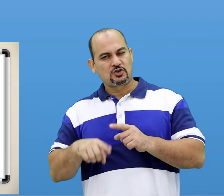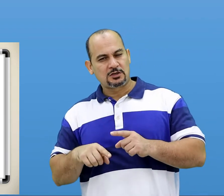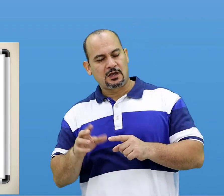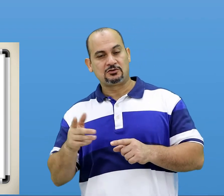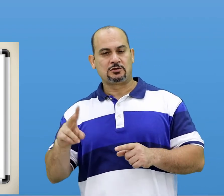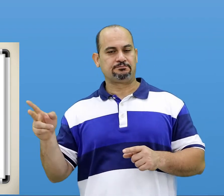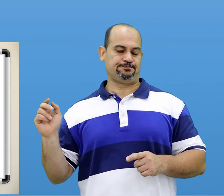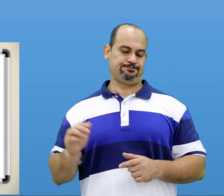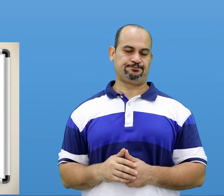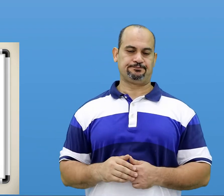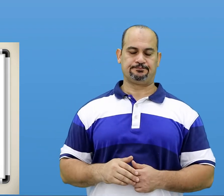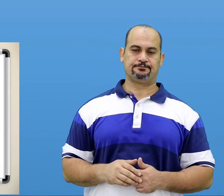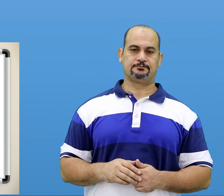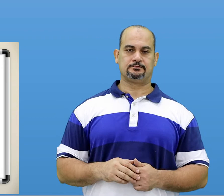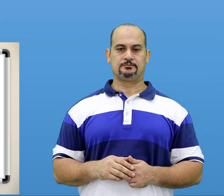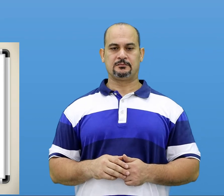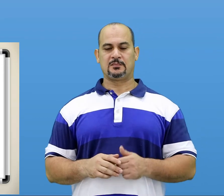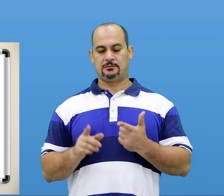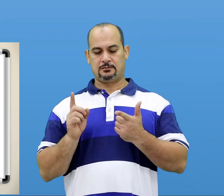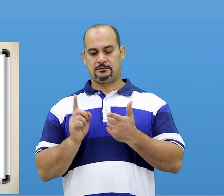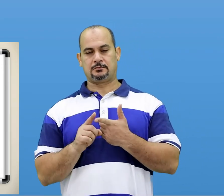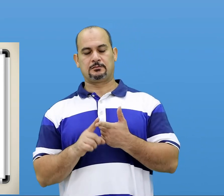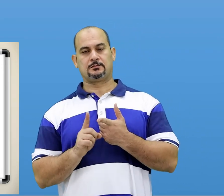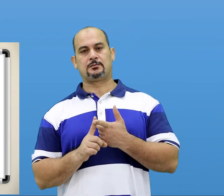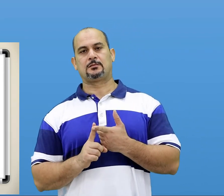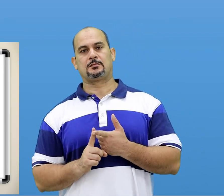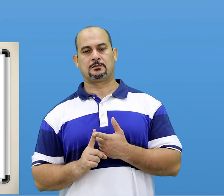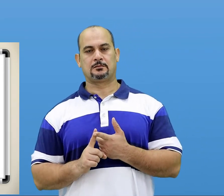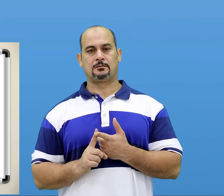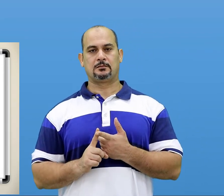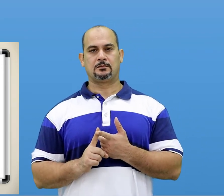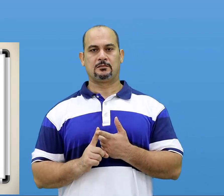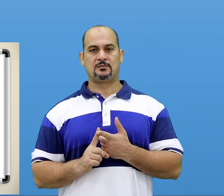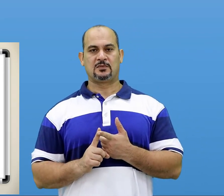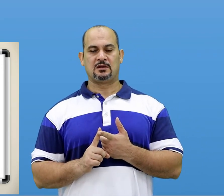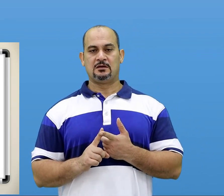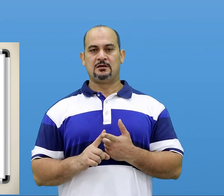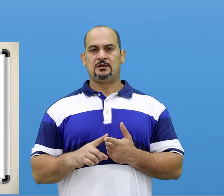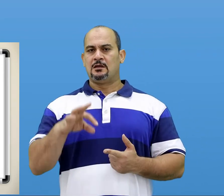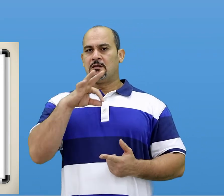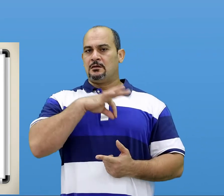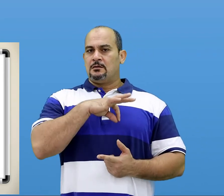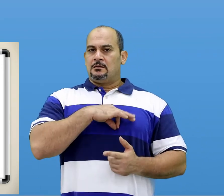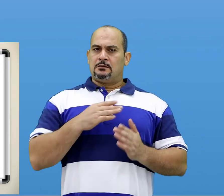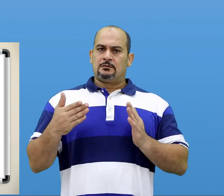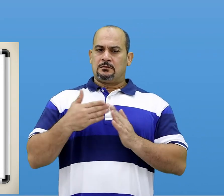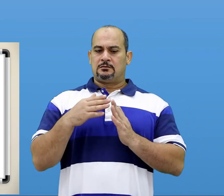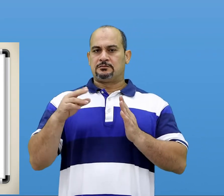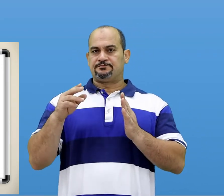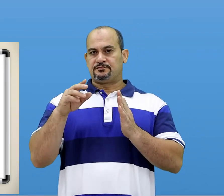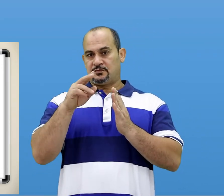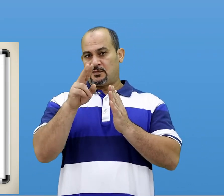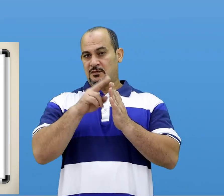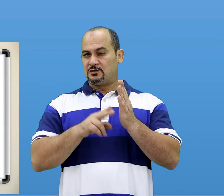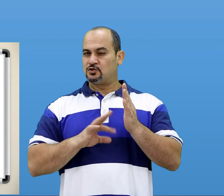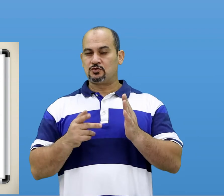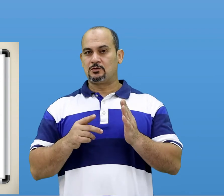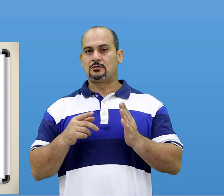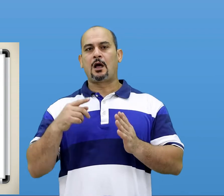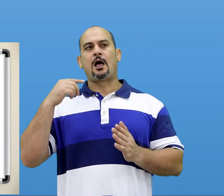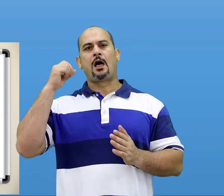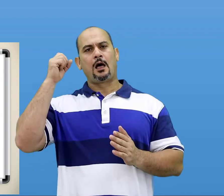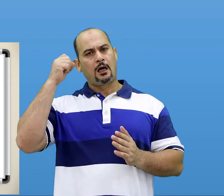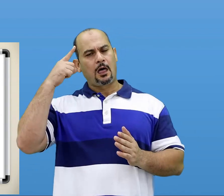situation, etc. Number 2, the goal of the essay is to paint an